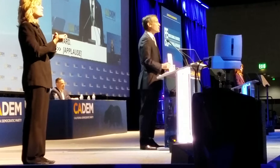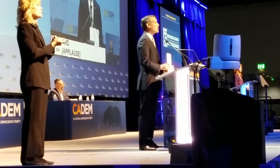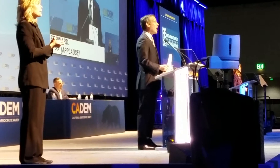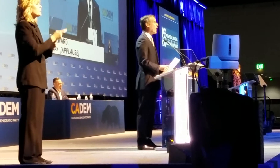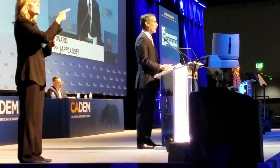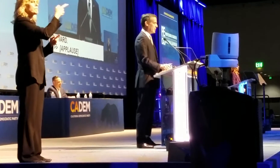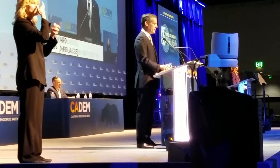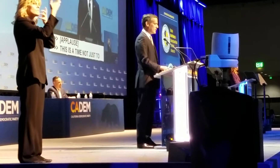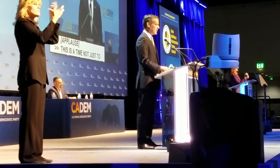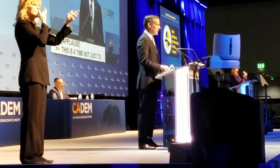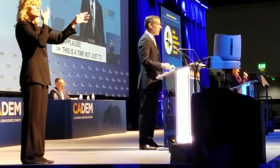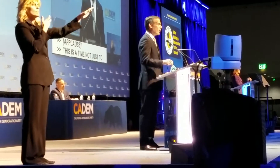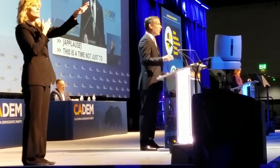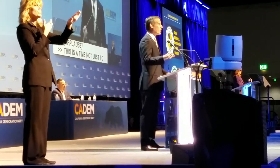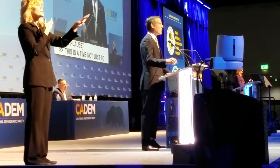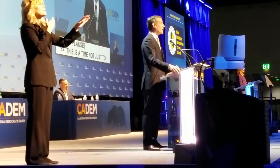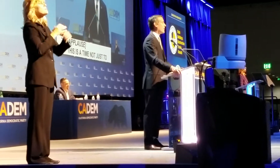So,